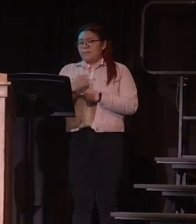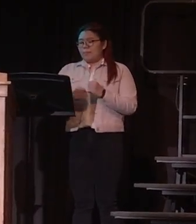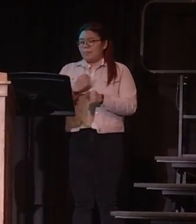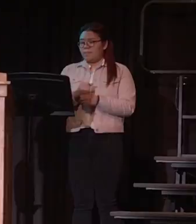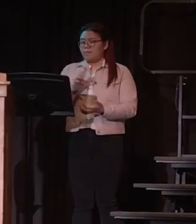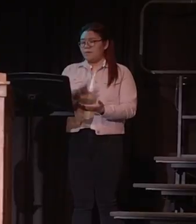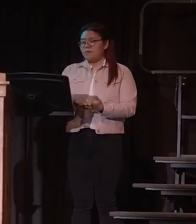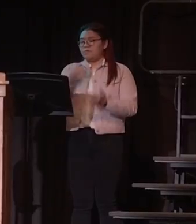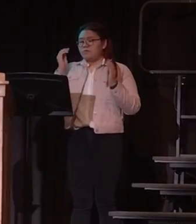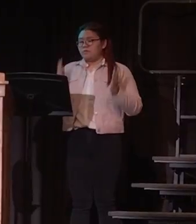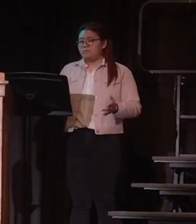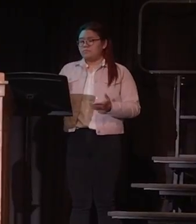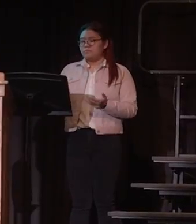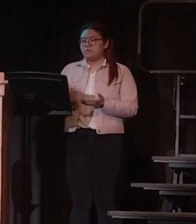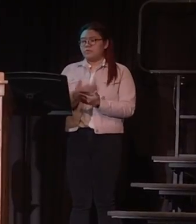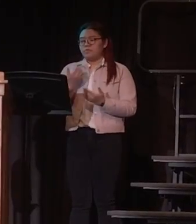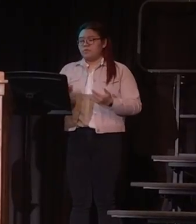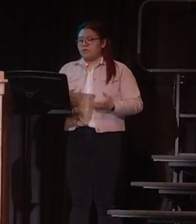forever.